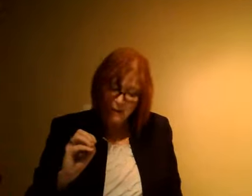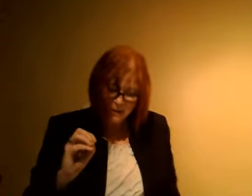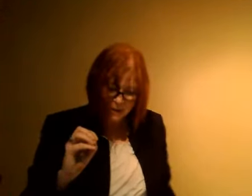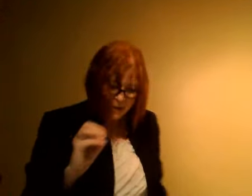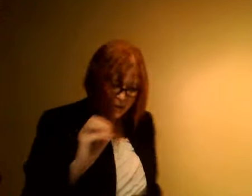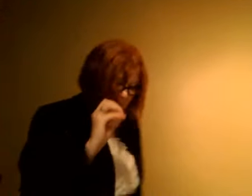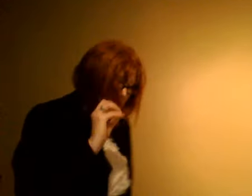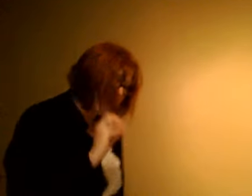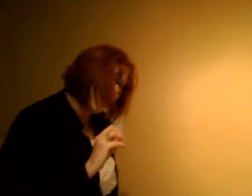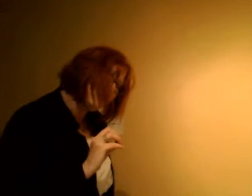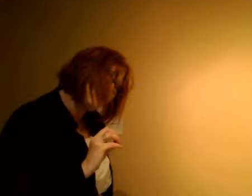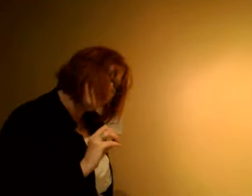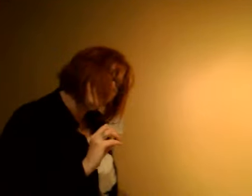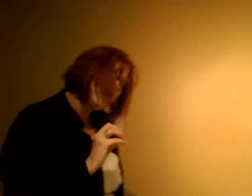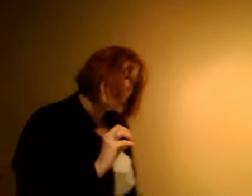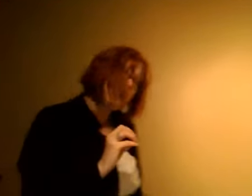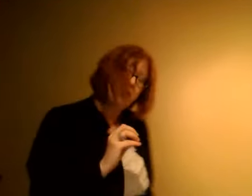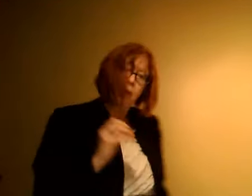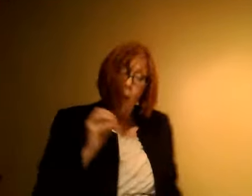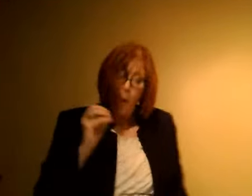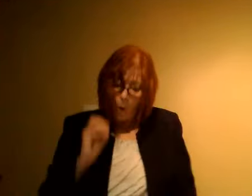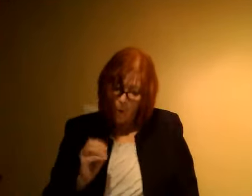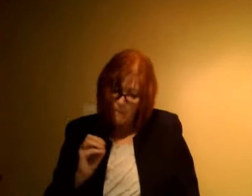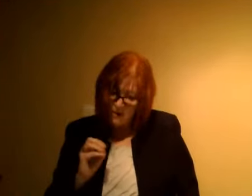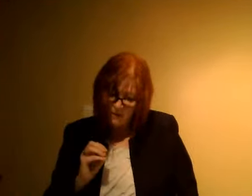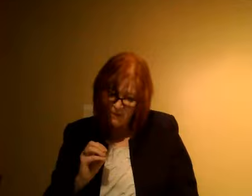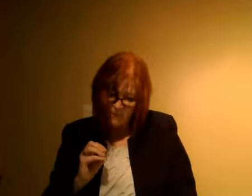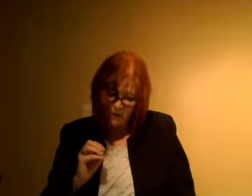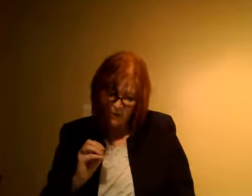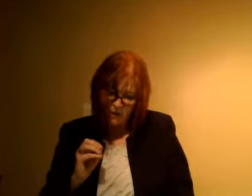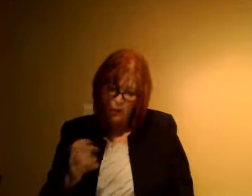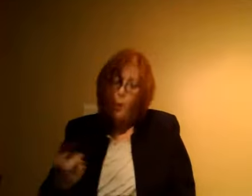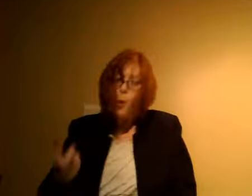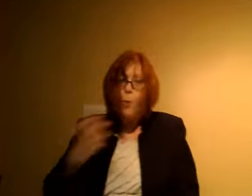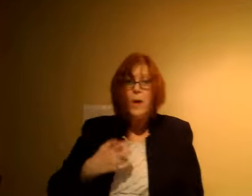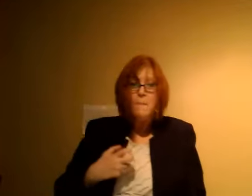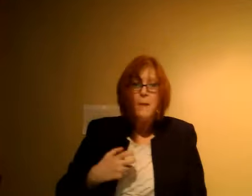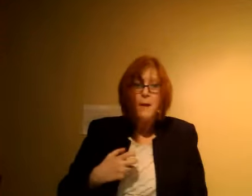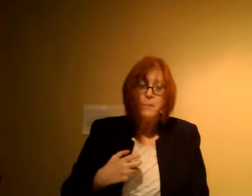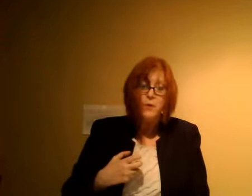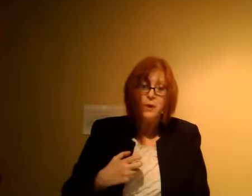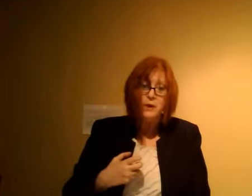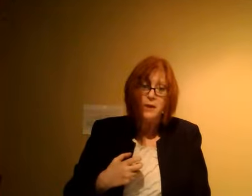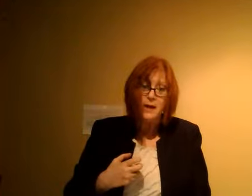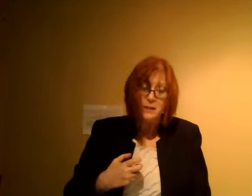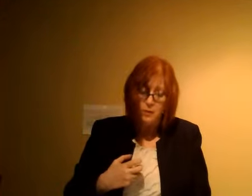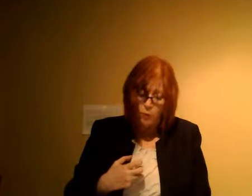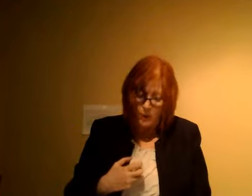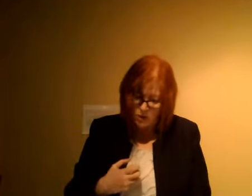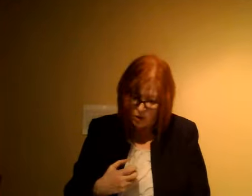biases, partial information, or misinformation we may be bringing to that situation.